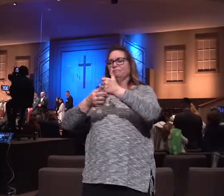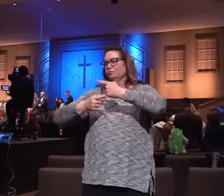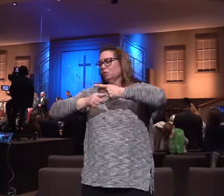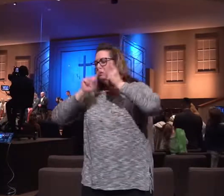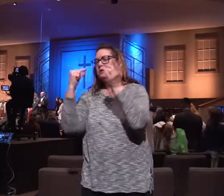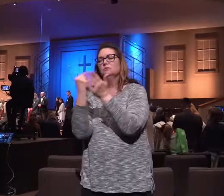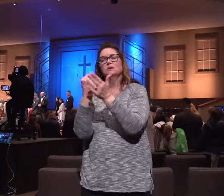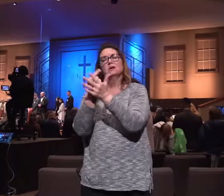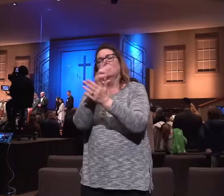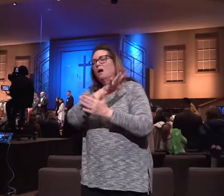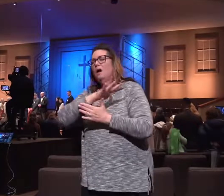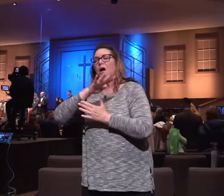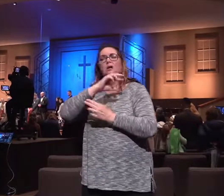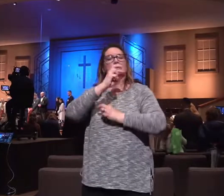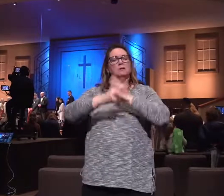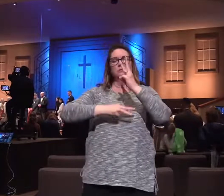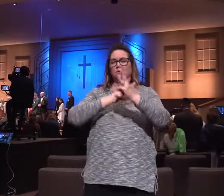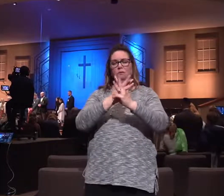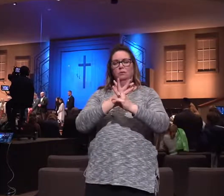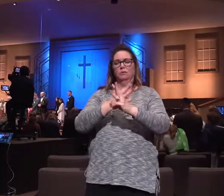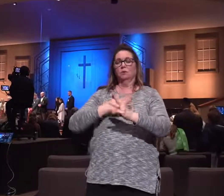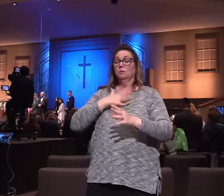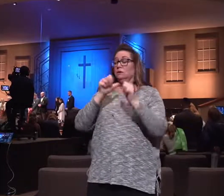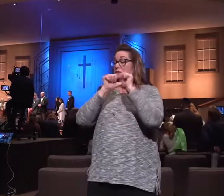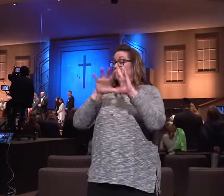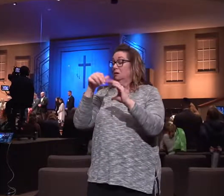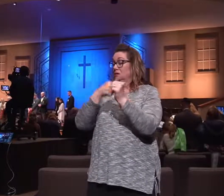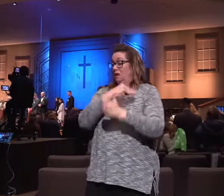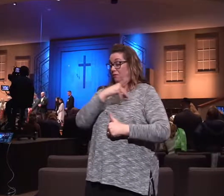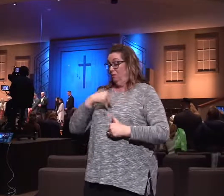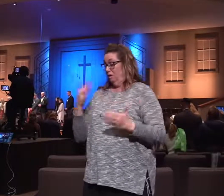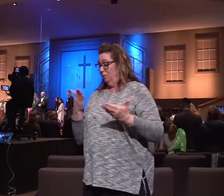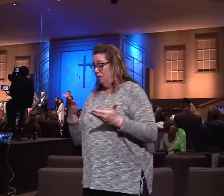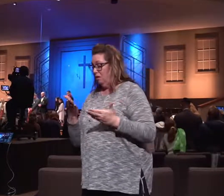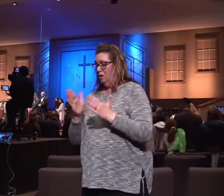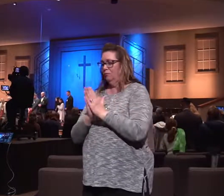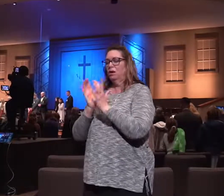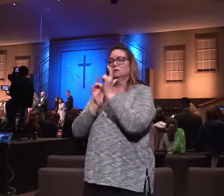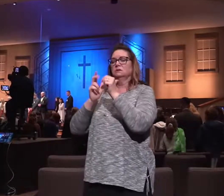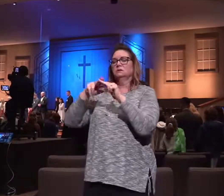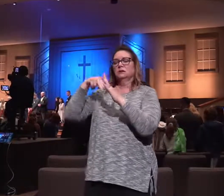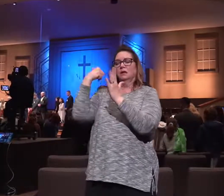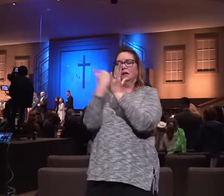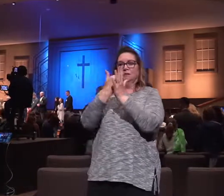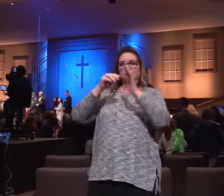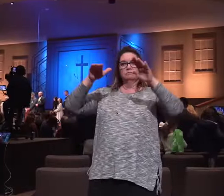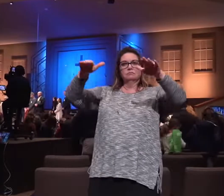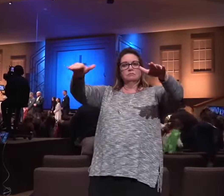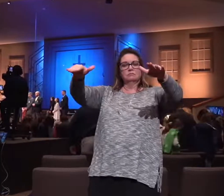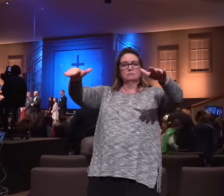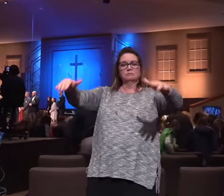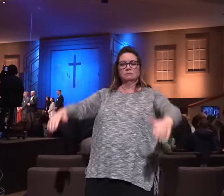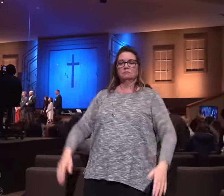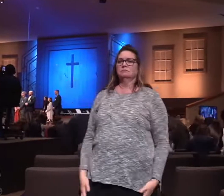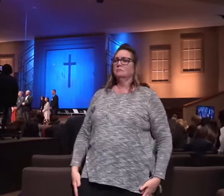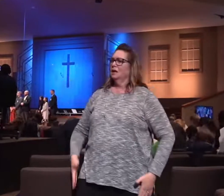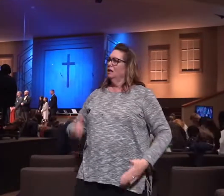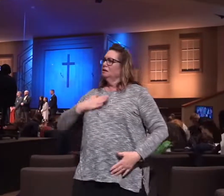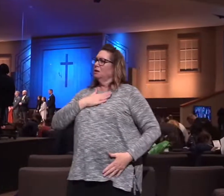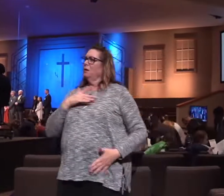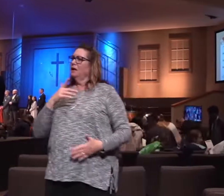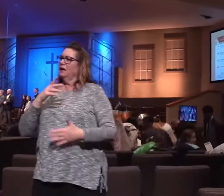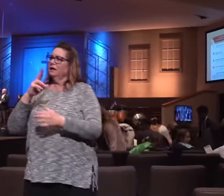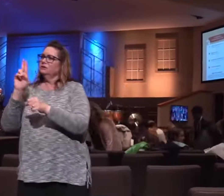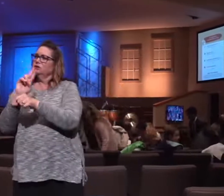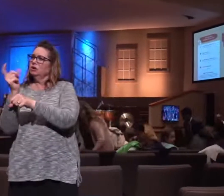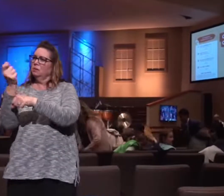evangelization. Bless every member tonight, I pray, in Jesus' name. Amen. You can be seated. Take a moment there and fill out